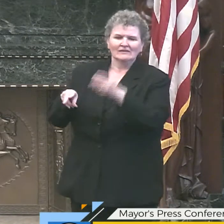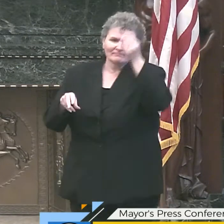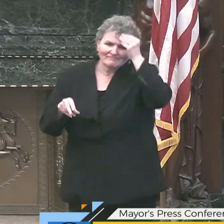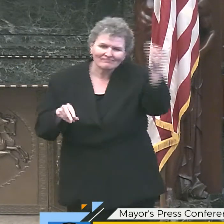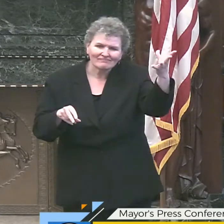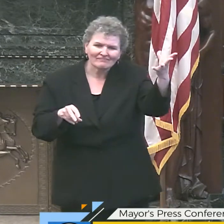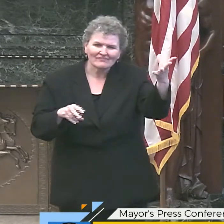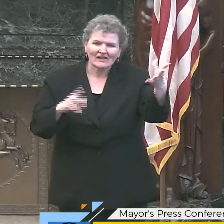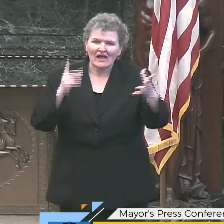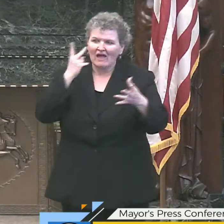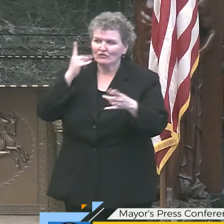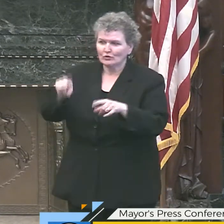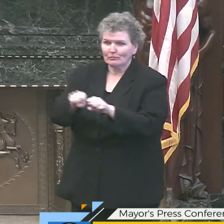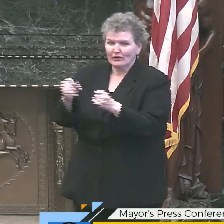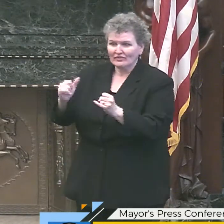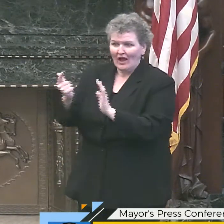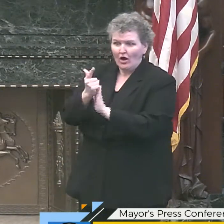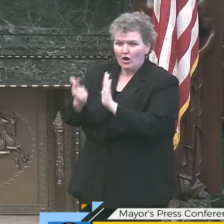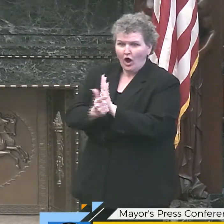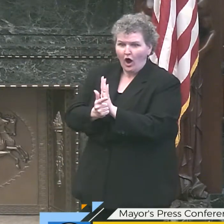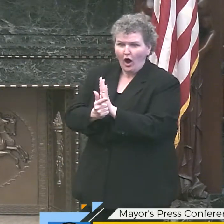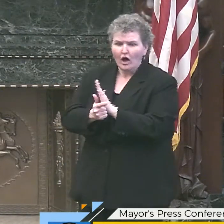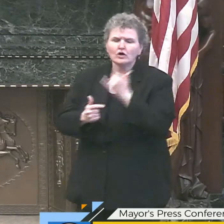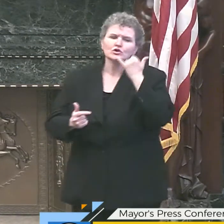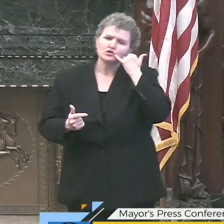contacting police at